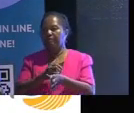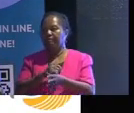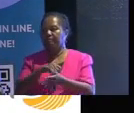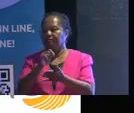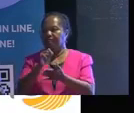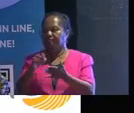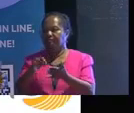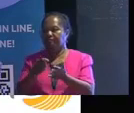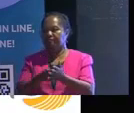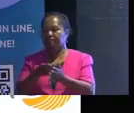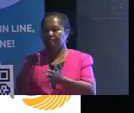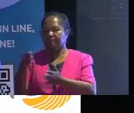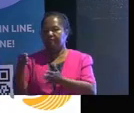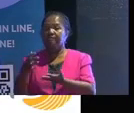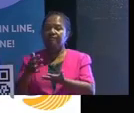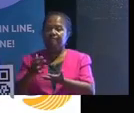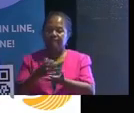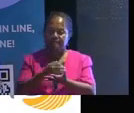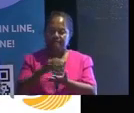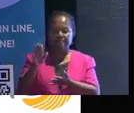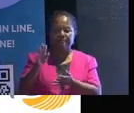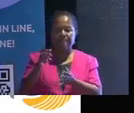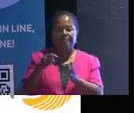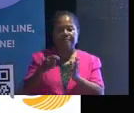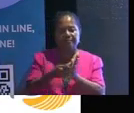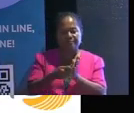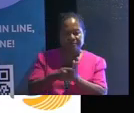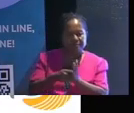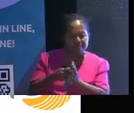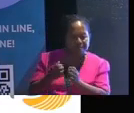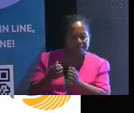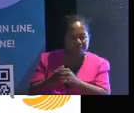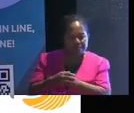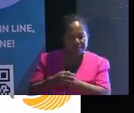pay. So you will be getting that pay. Prior to